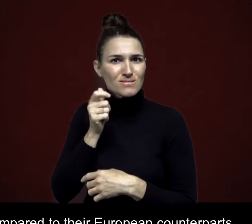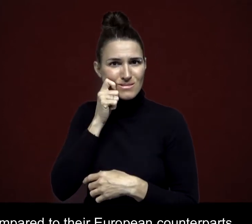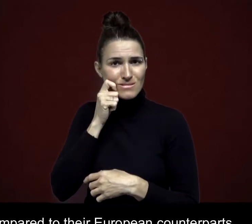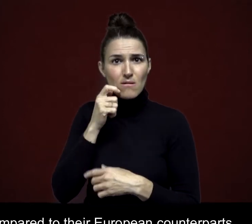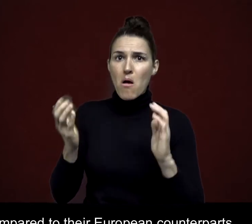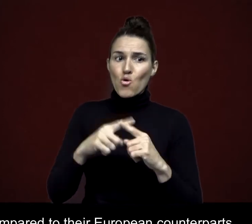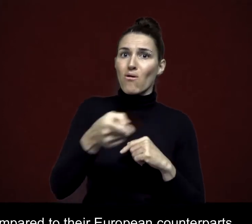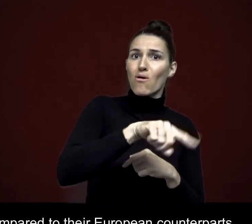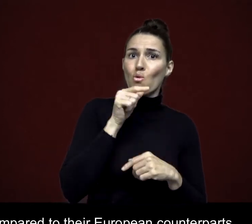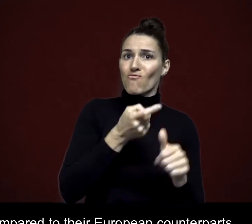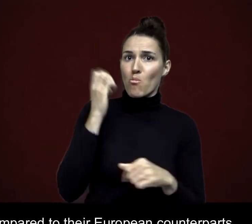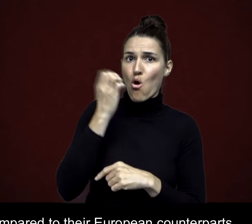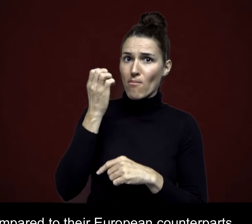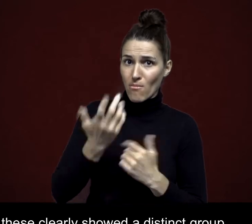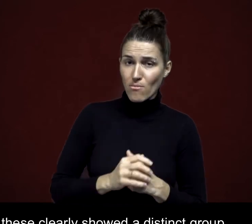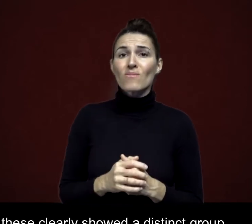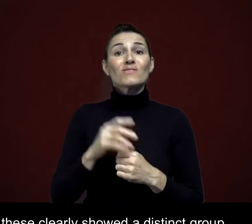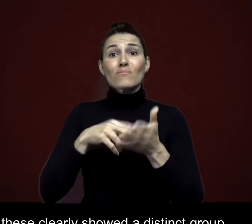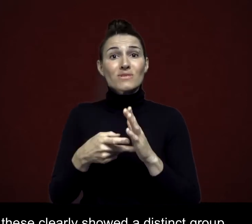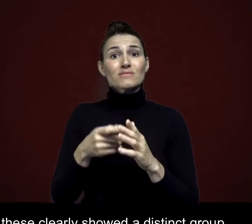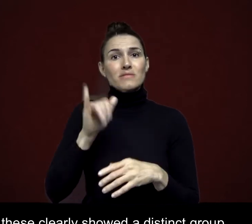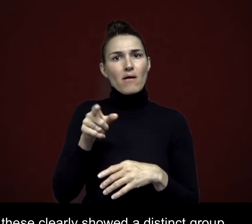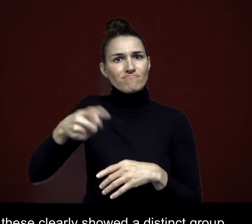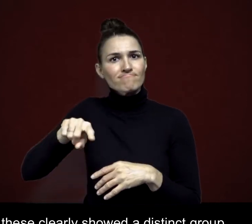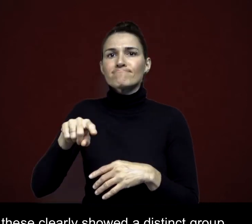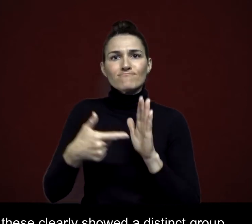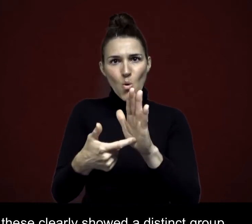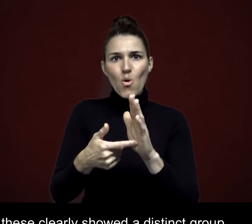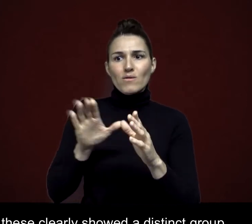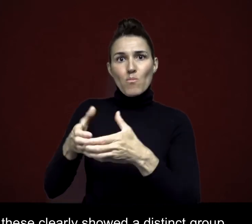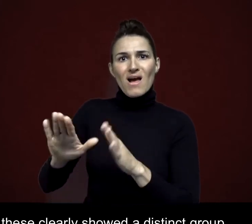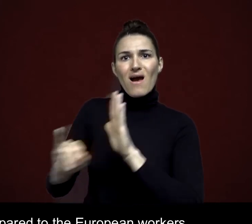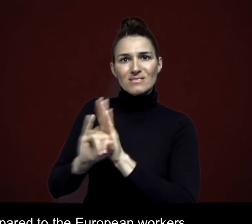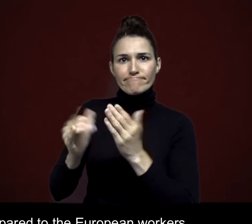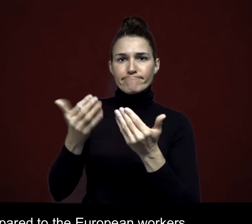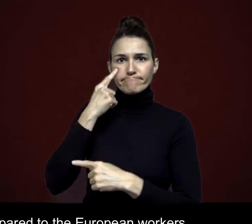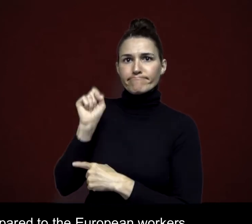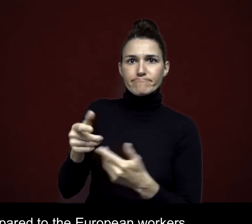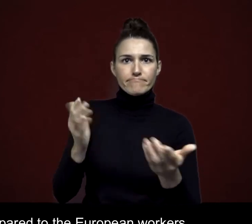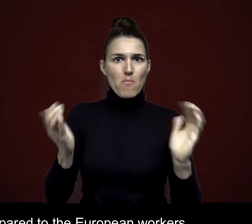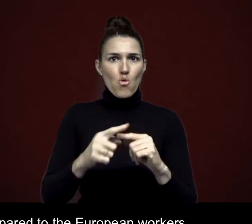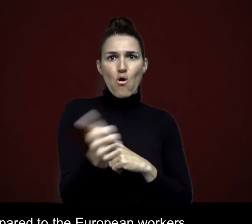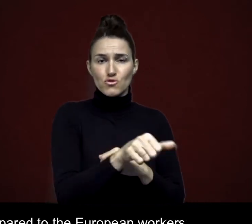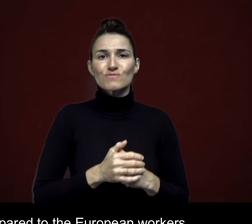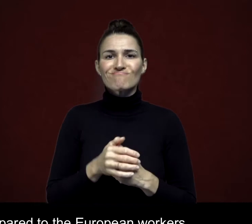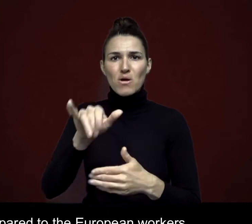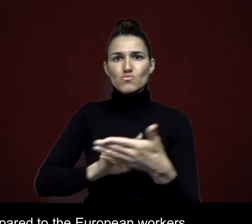their European counterparts. Collectively, these clearly showed a distinct group identity compared to the European workers. The